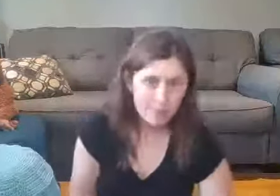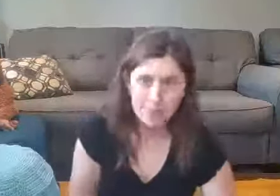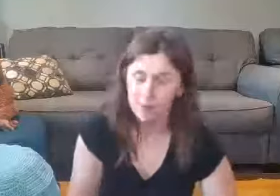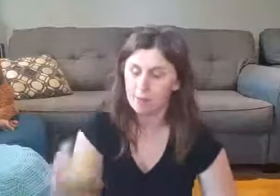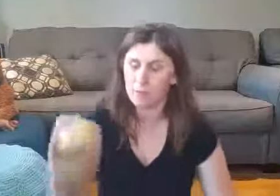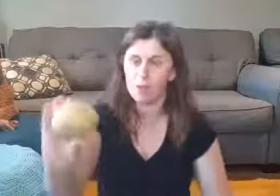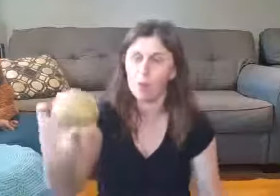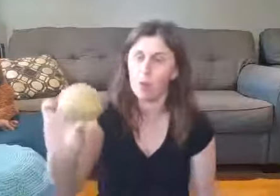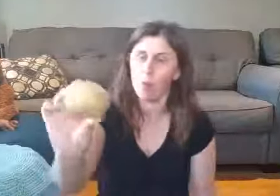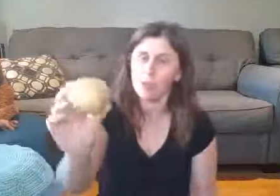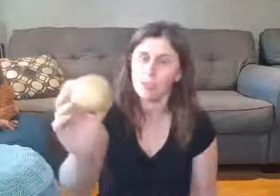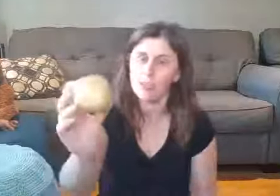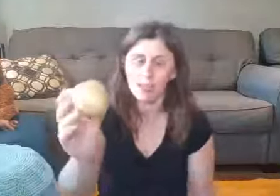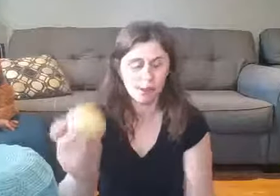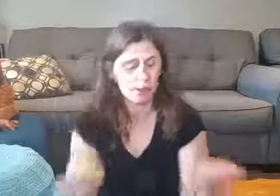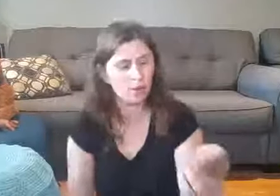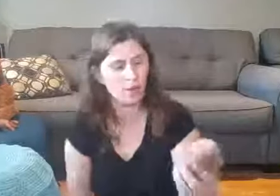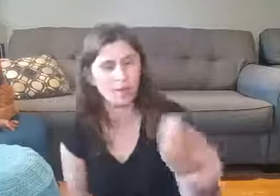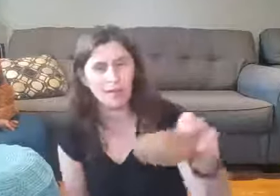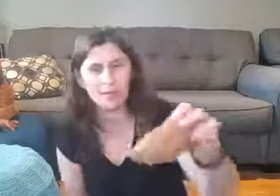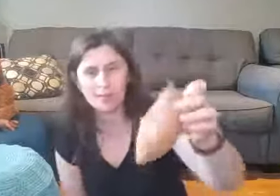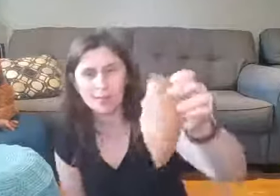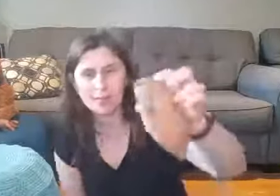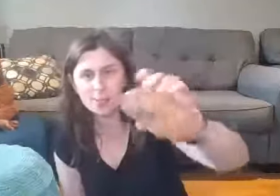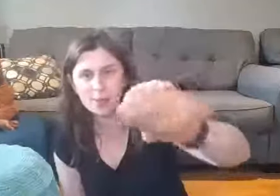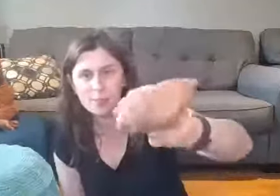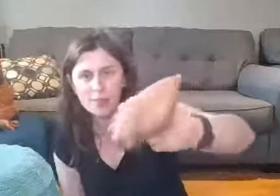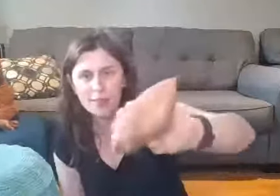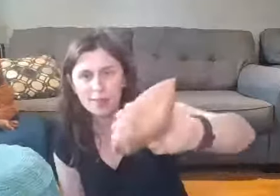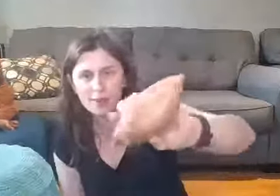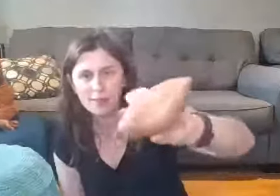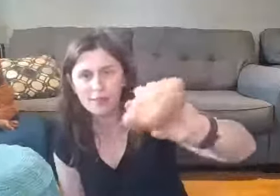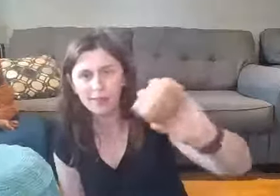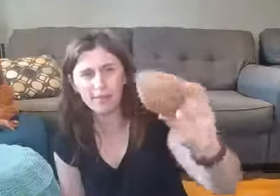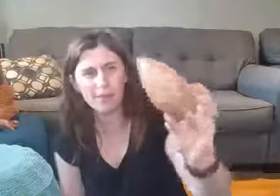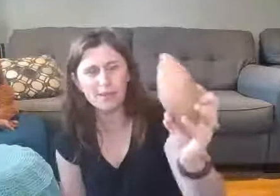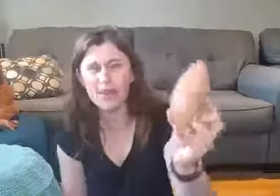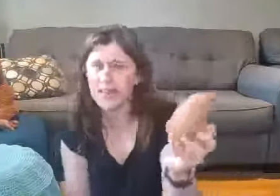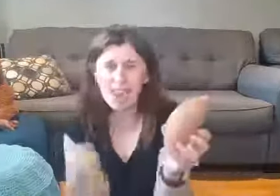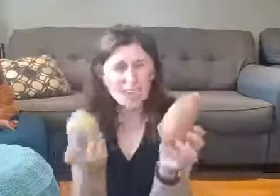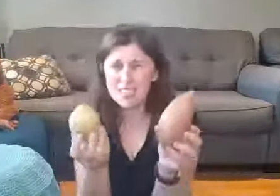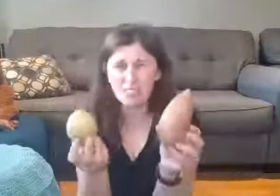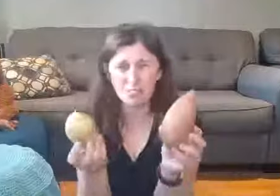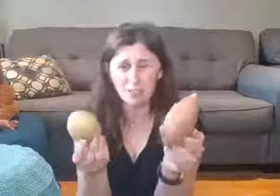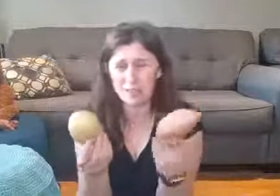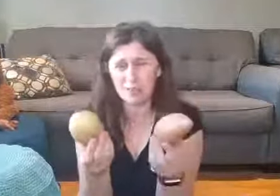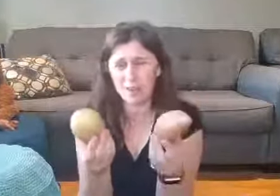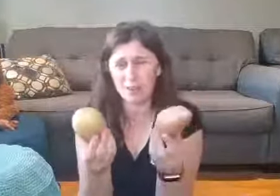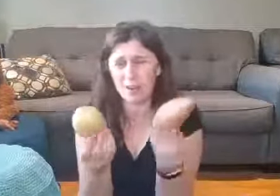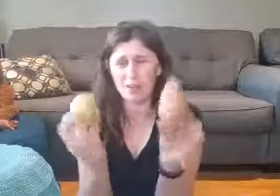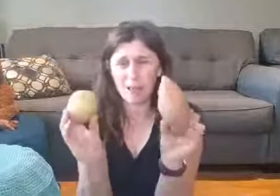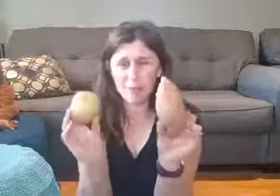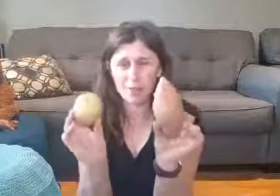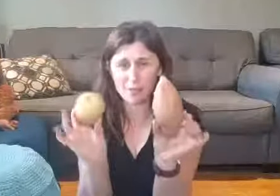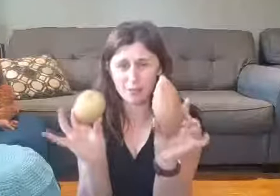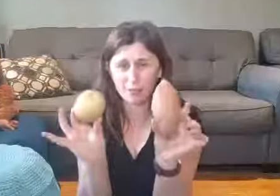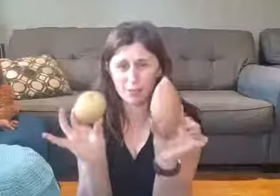We have a white potato. And this one's a sweet potato. They're my favorite. And I didn't grow these in my yard. I bought these at the grocery